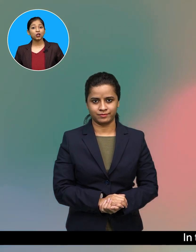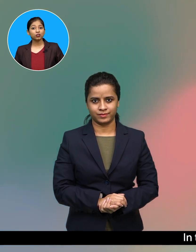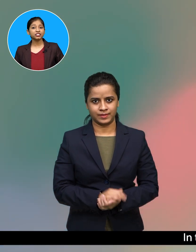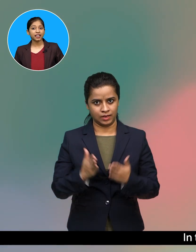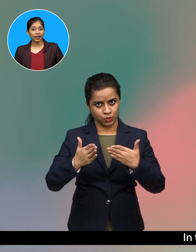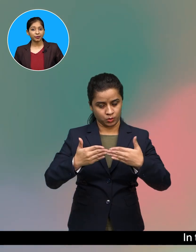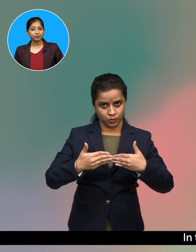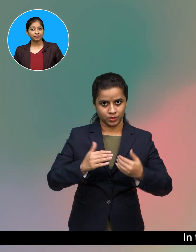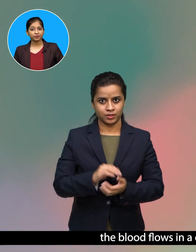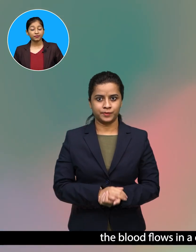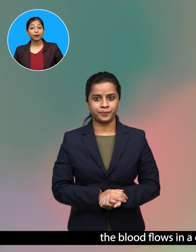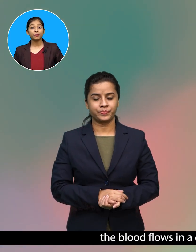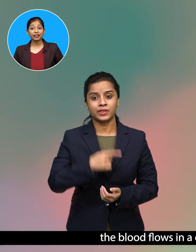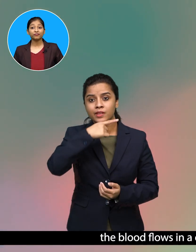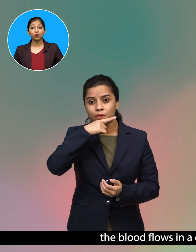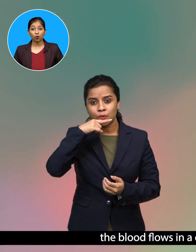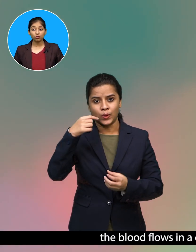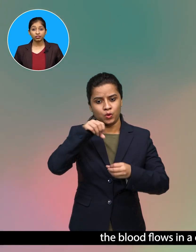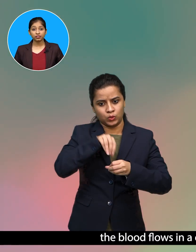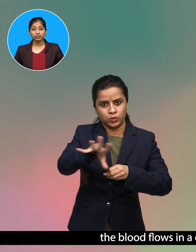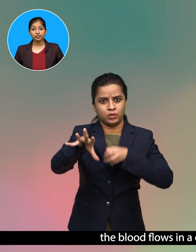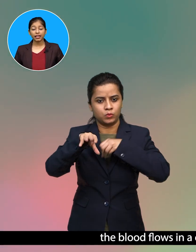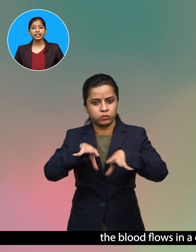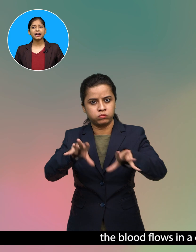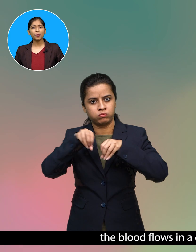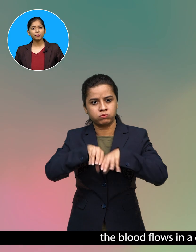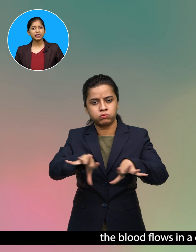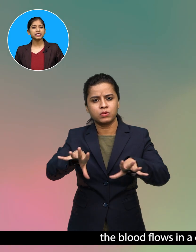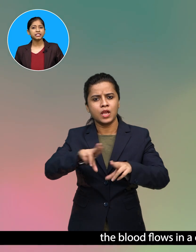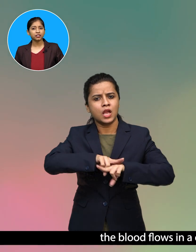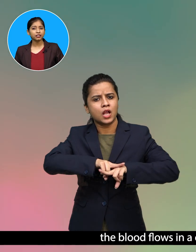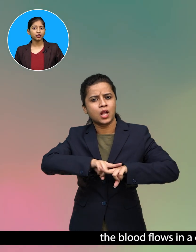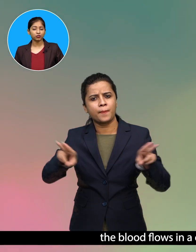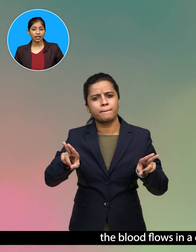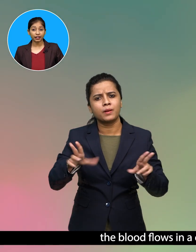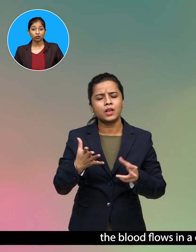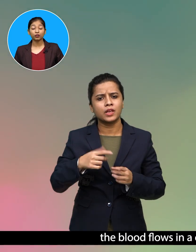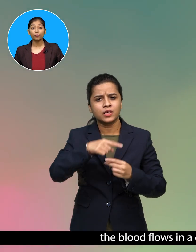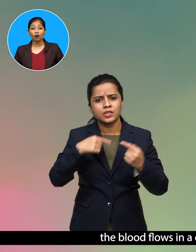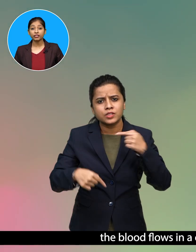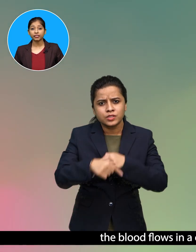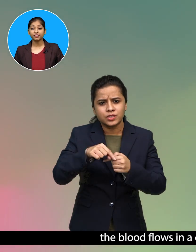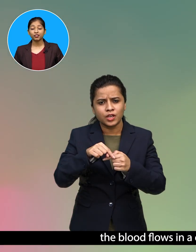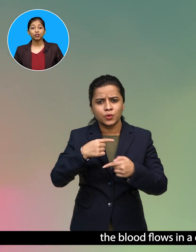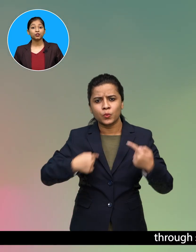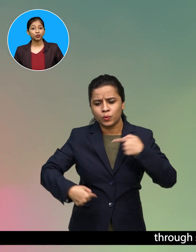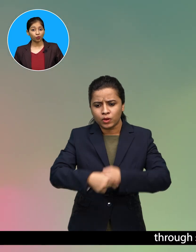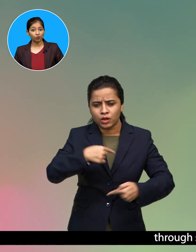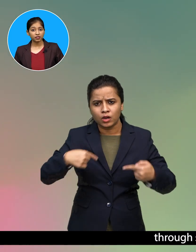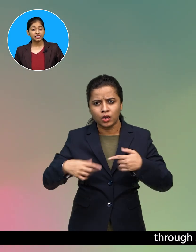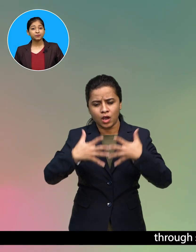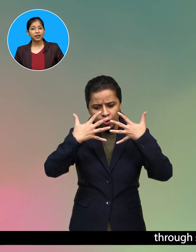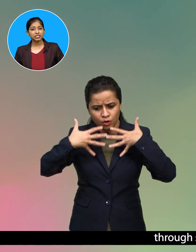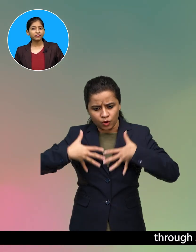In the closed type, the blood flows in a complete circuit around the body